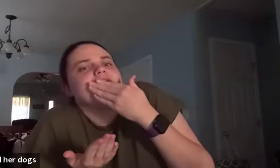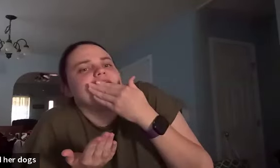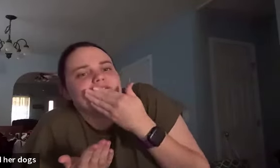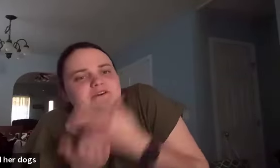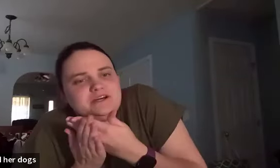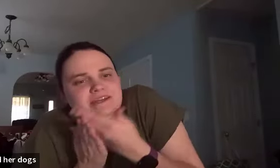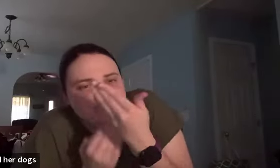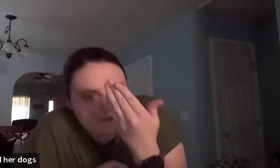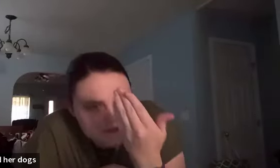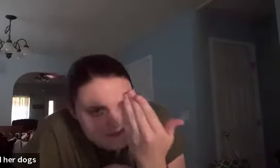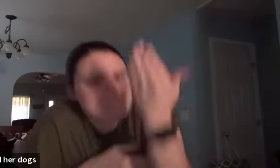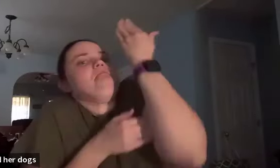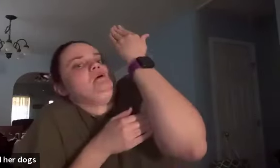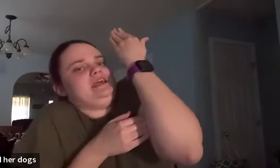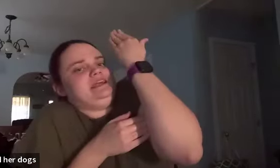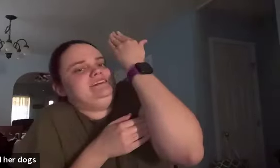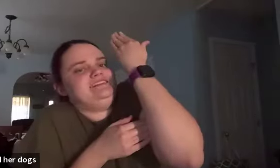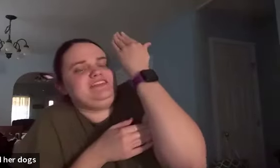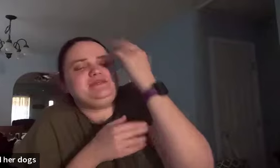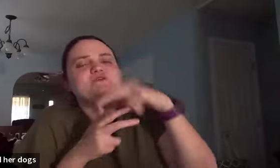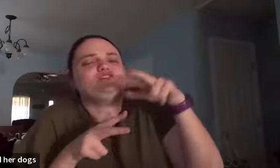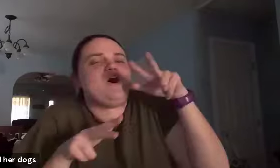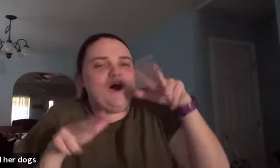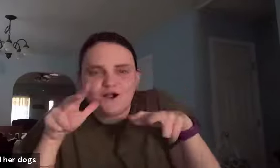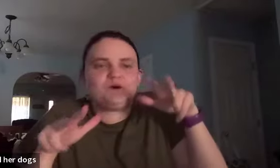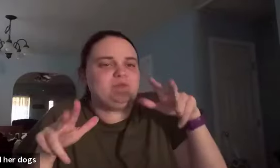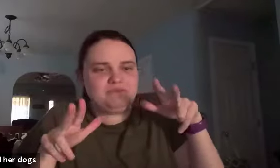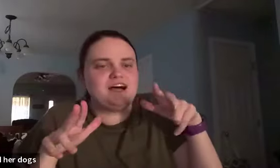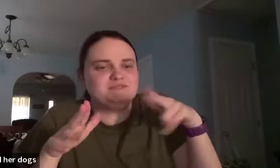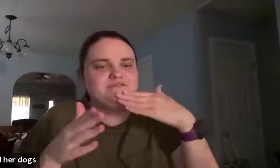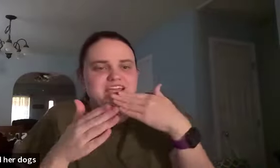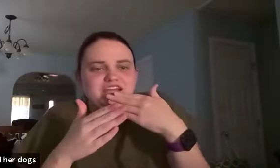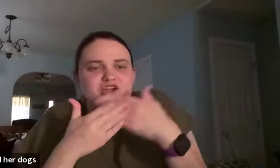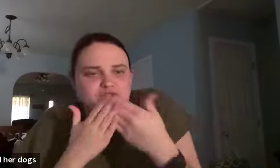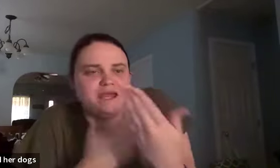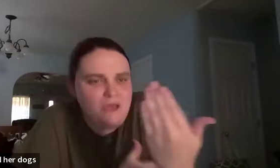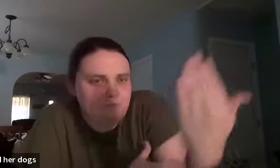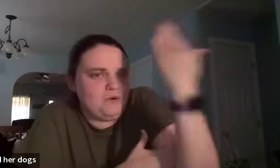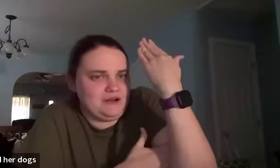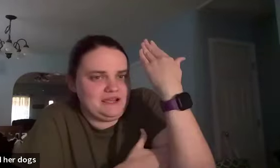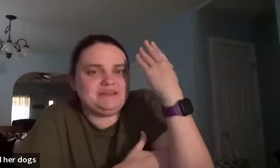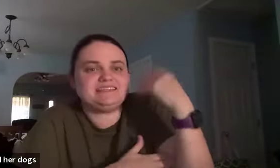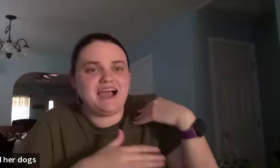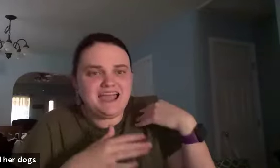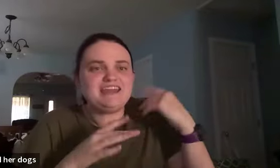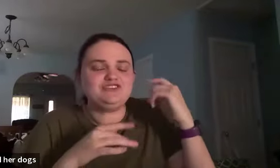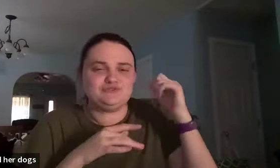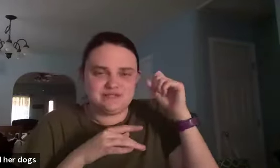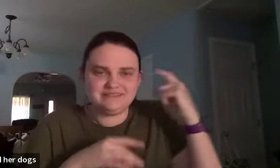went, good morning. Like the most awkward way possible of saying good morning because I had it drilled